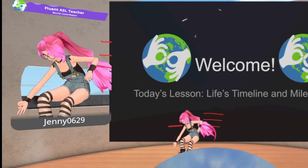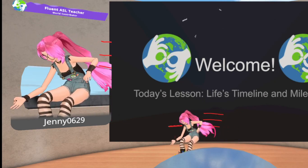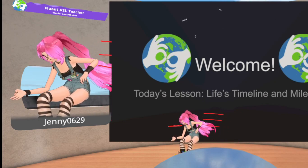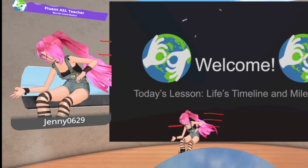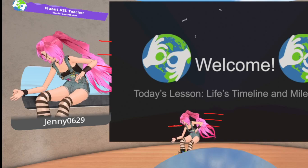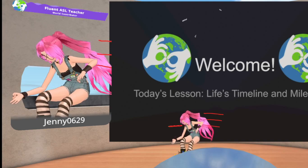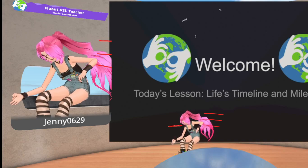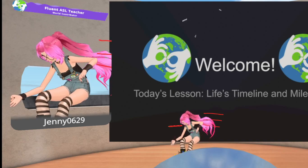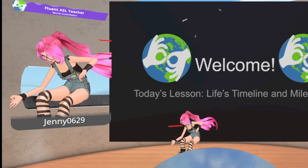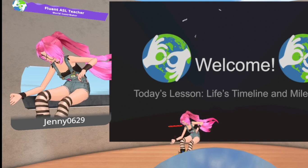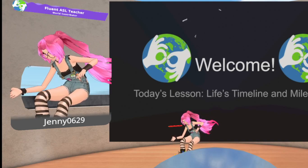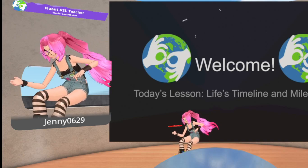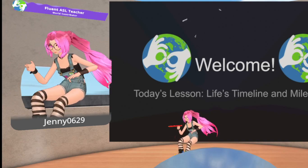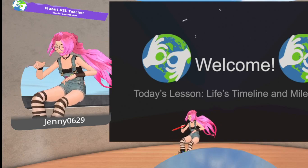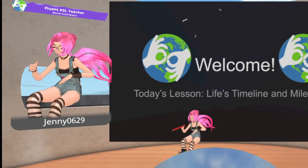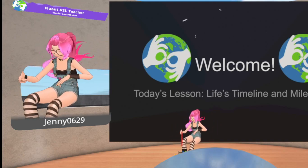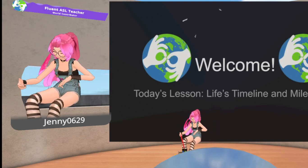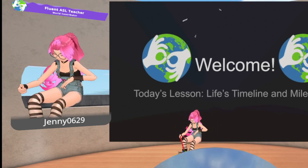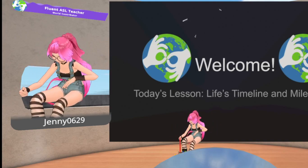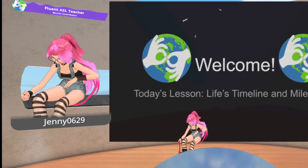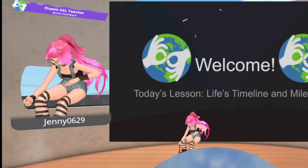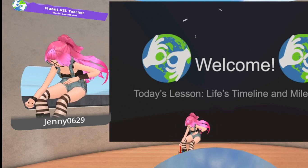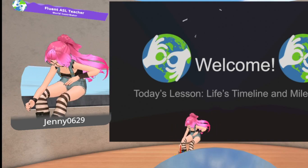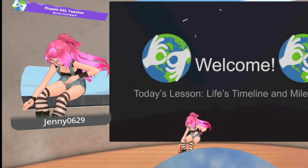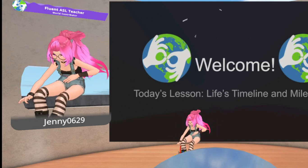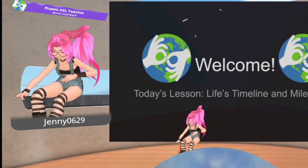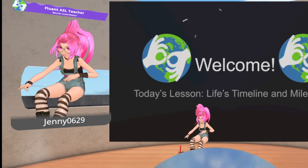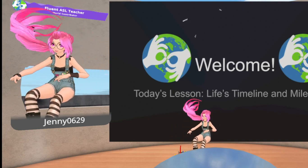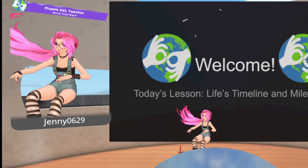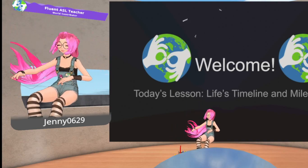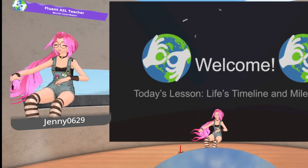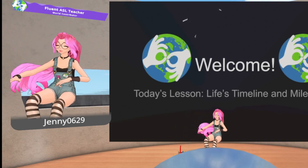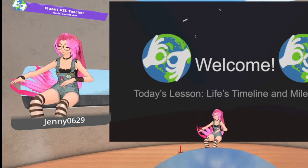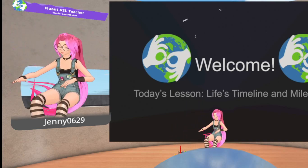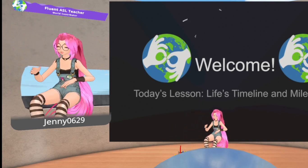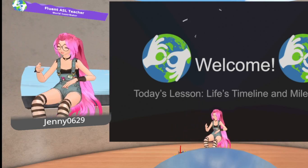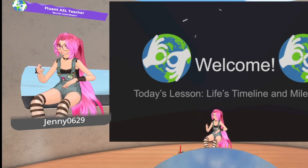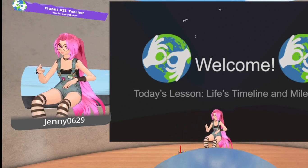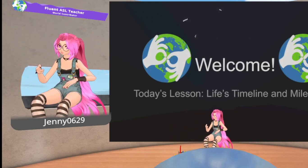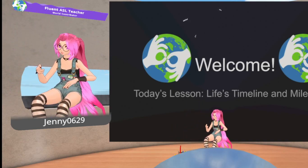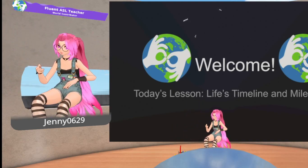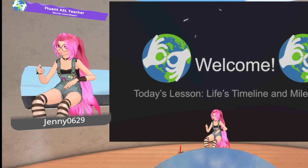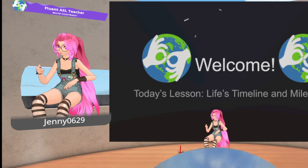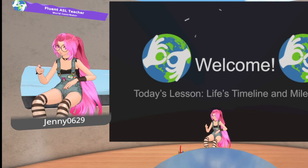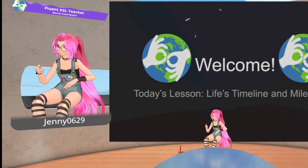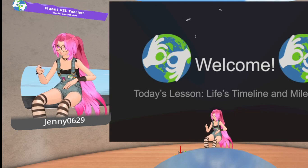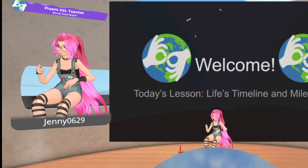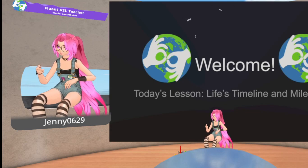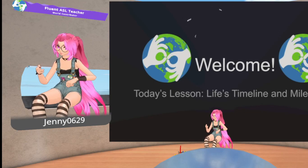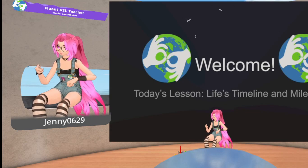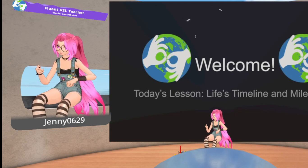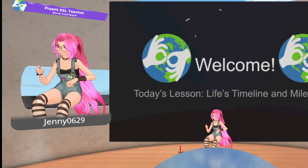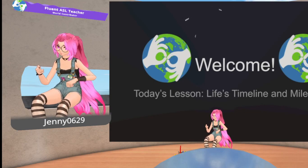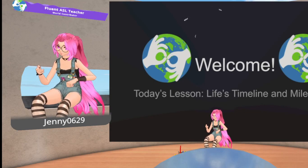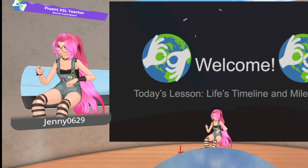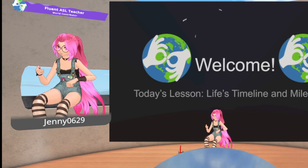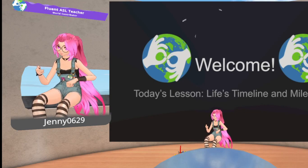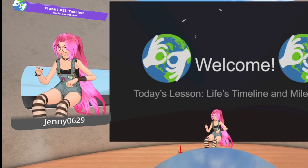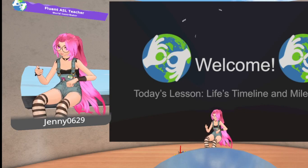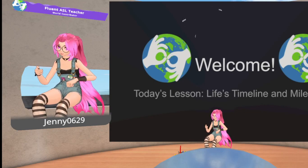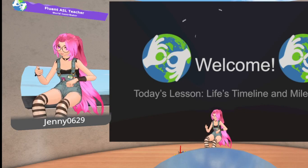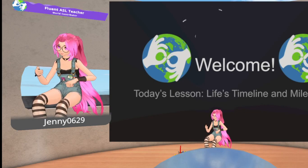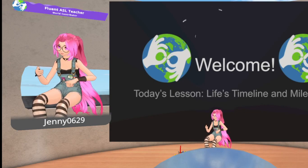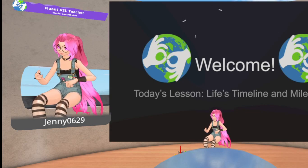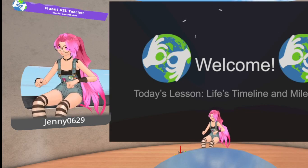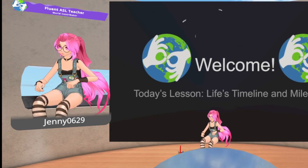basic. There we go. I wish I could read this easily. Did you have a question too, Undead? Or was that